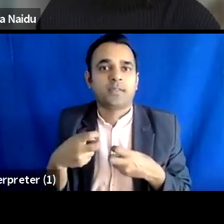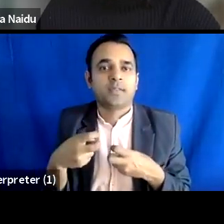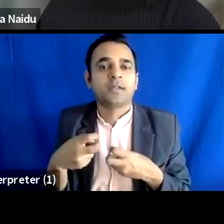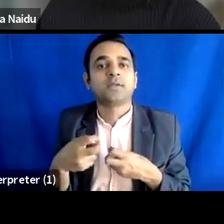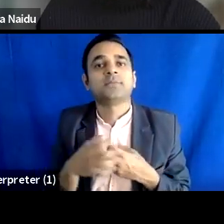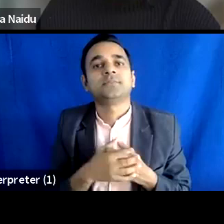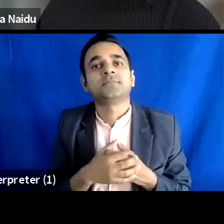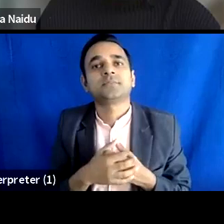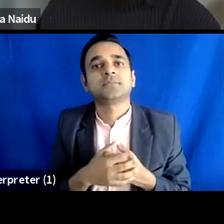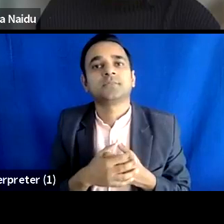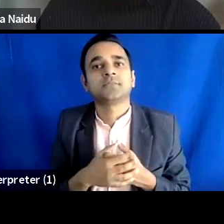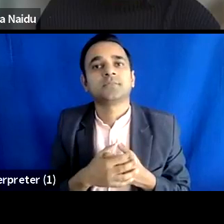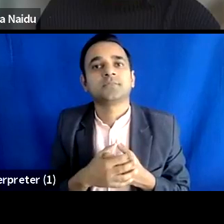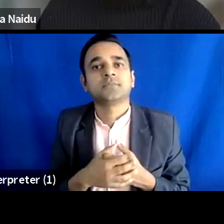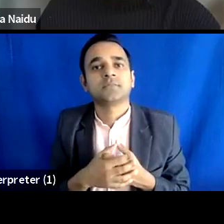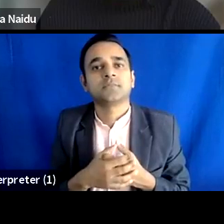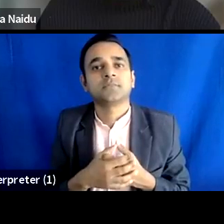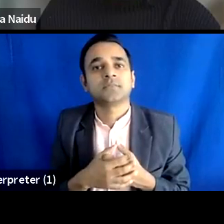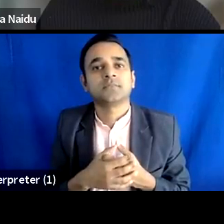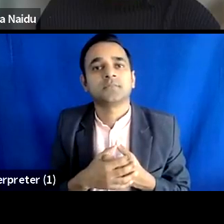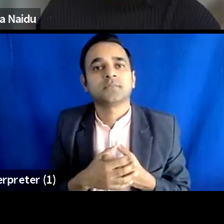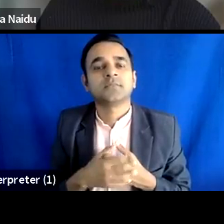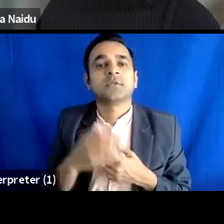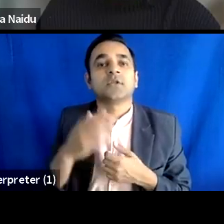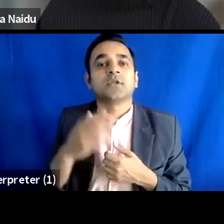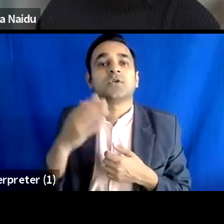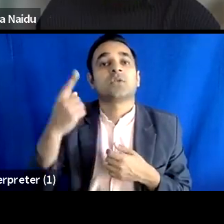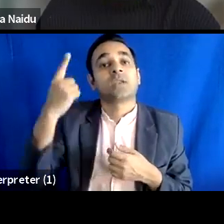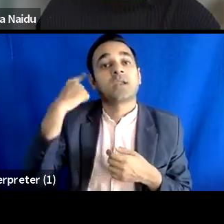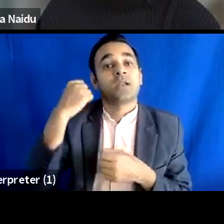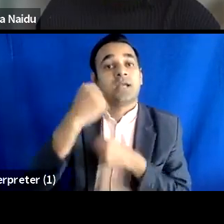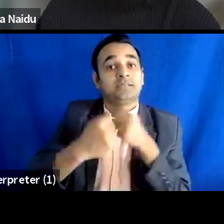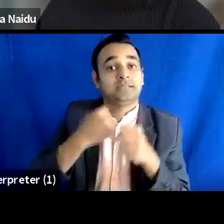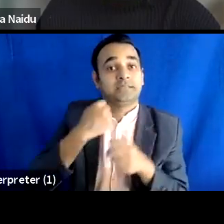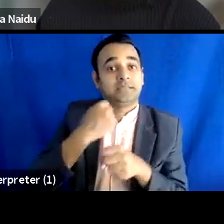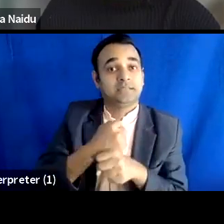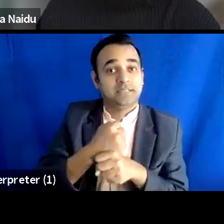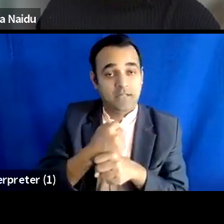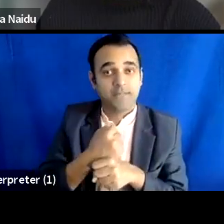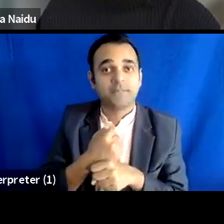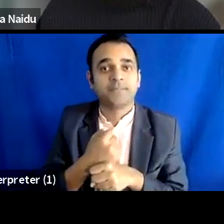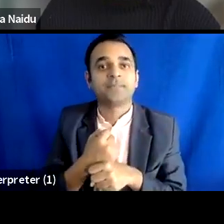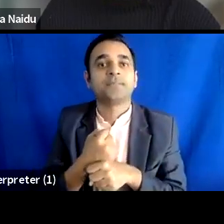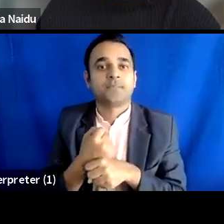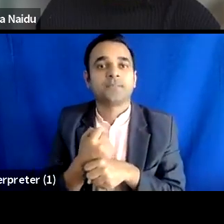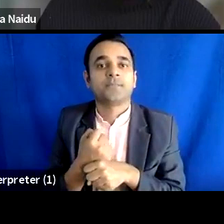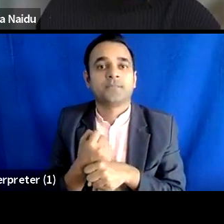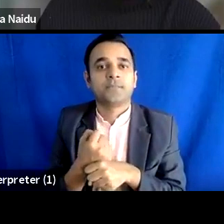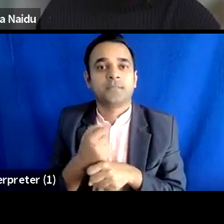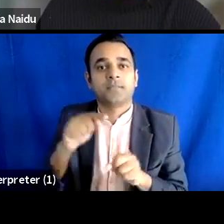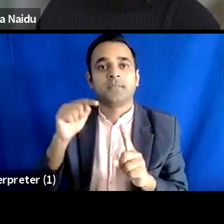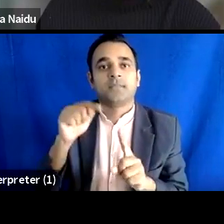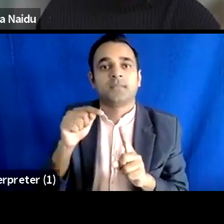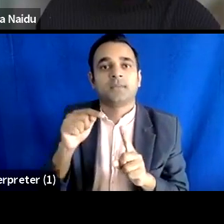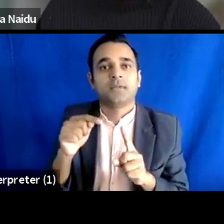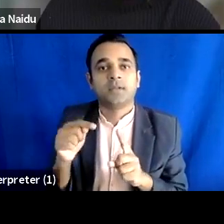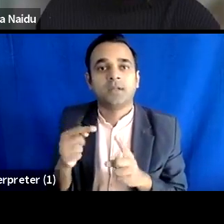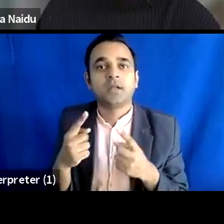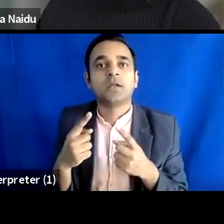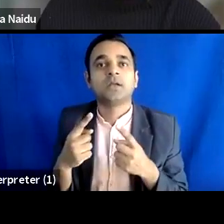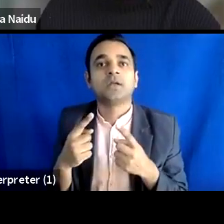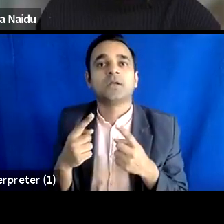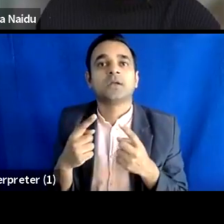stop, just also thinking through about how the knowledge also is extracted, how